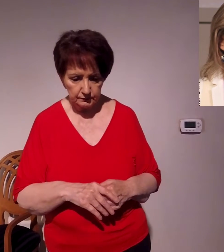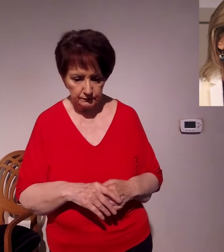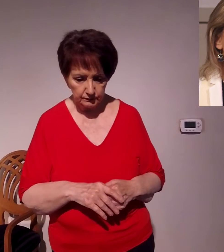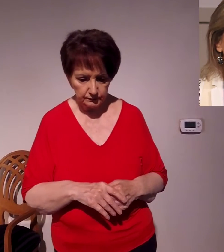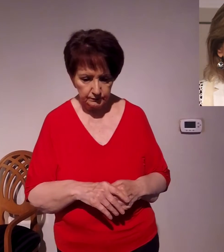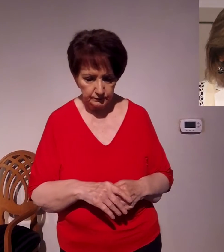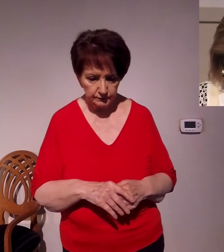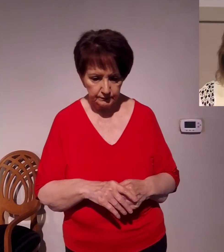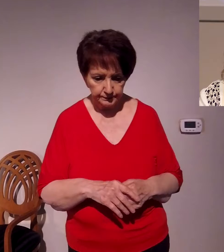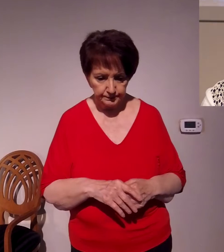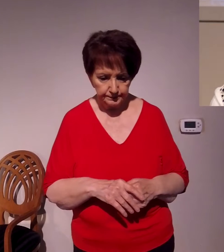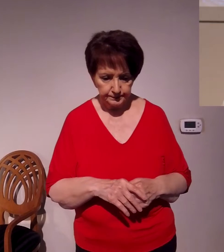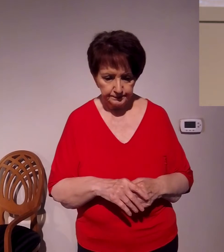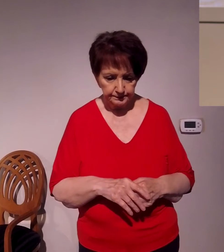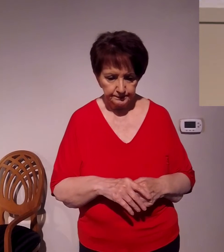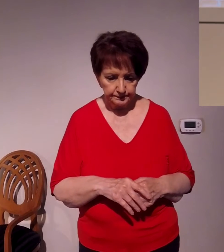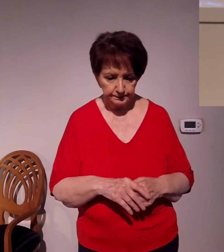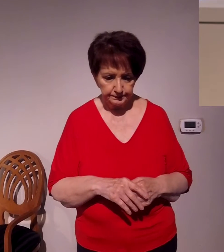Now,